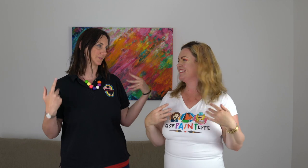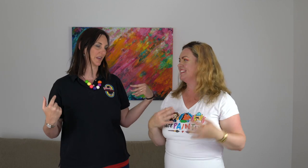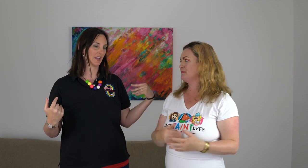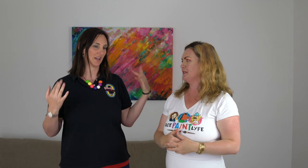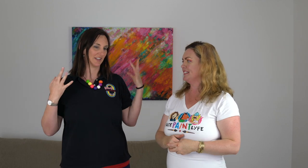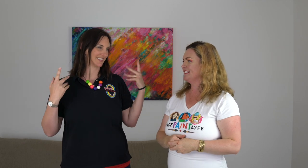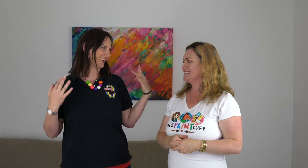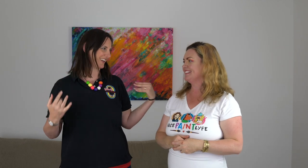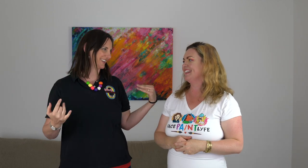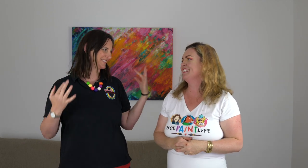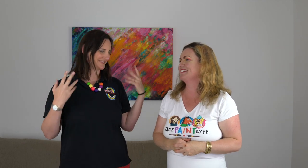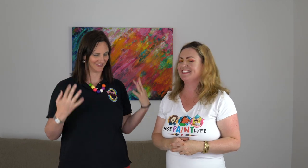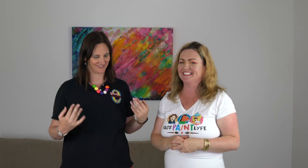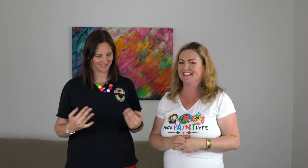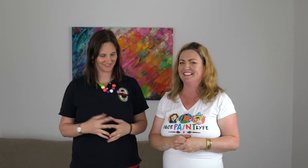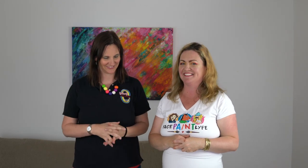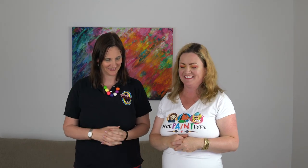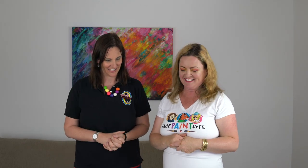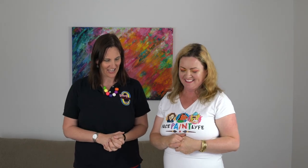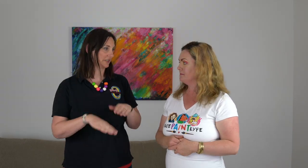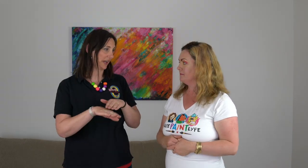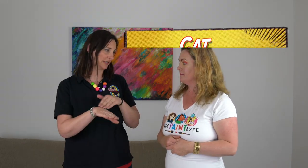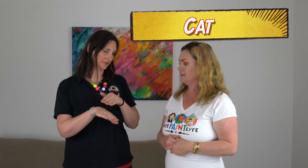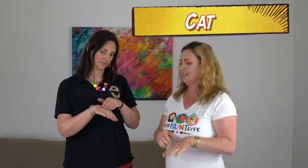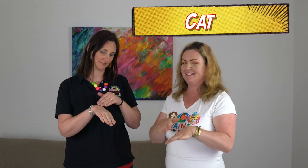That's pretty. Yeah. I really like that one. Cat.